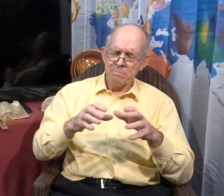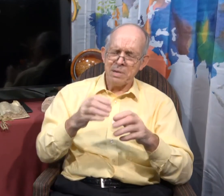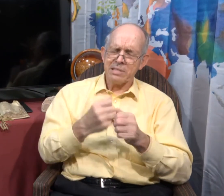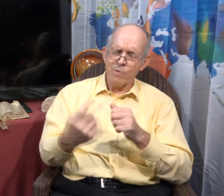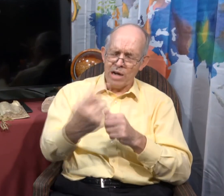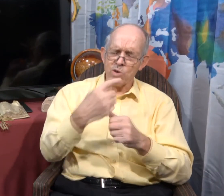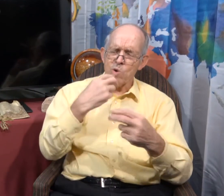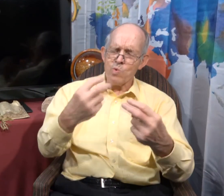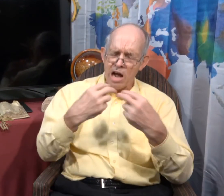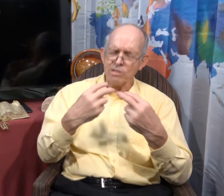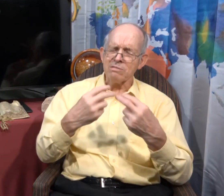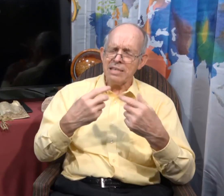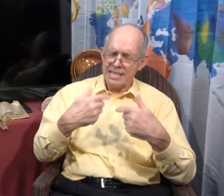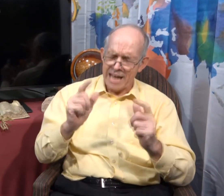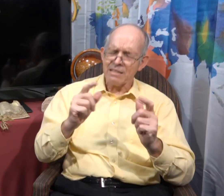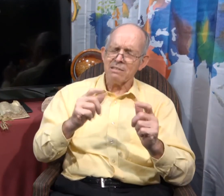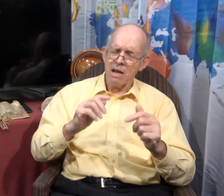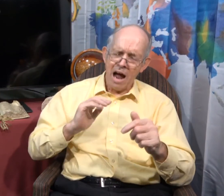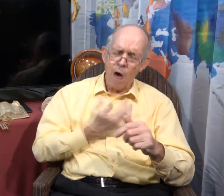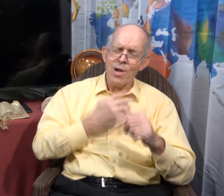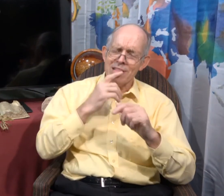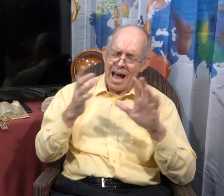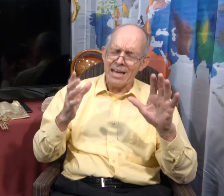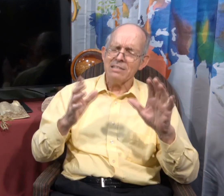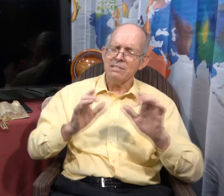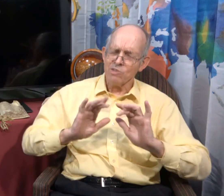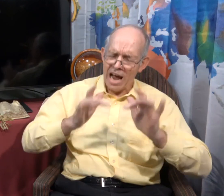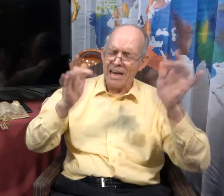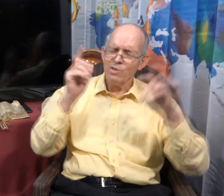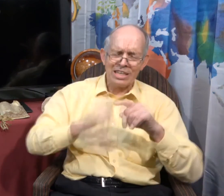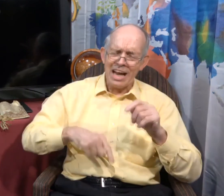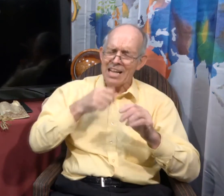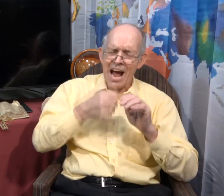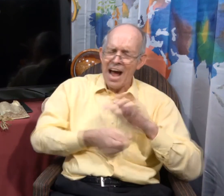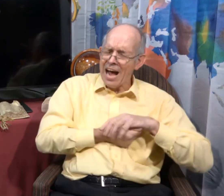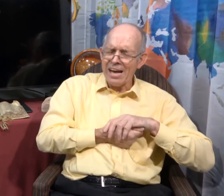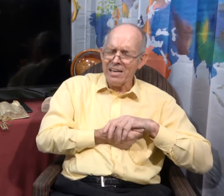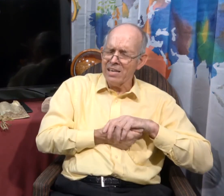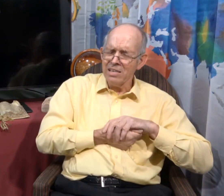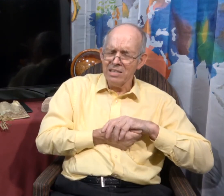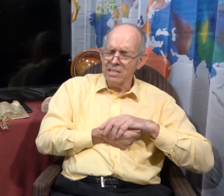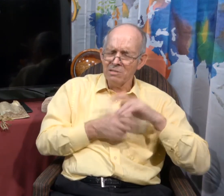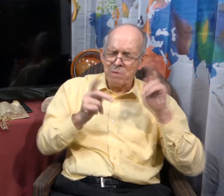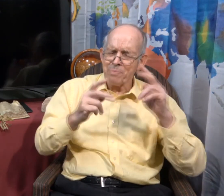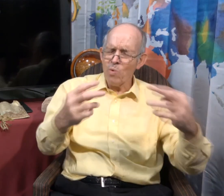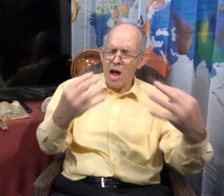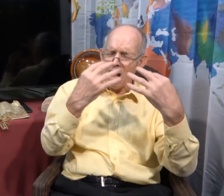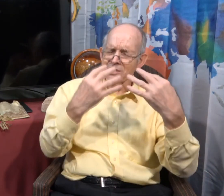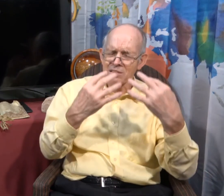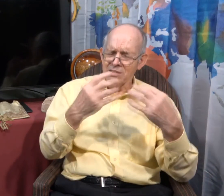But everyone who's watching, let our light shine, we can hide. People watch, you